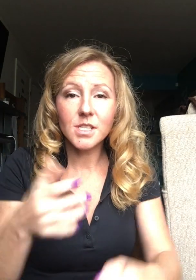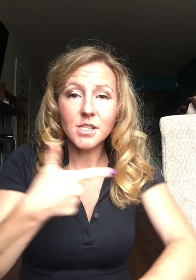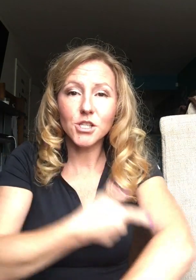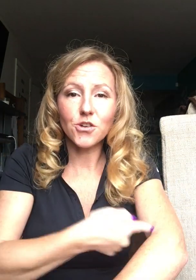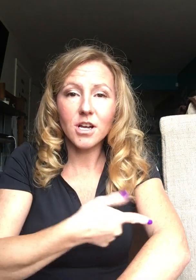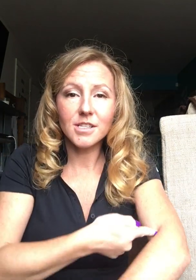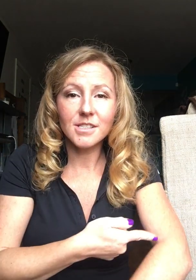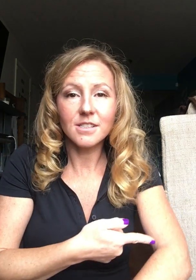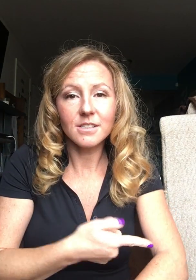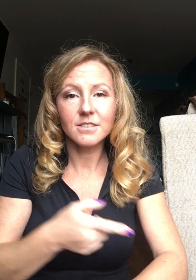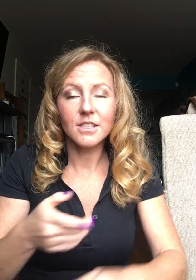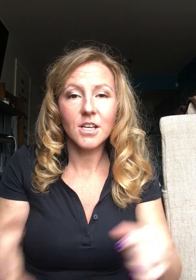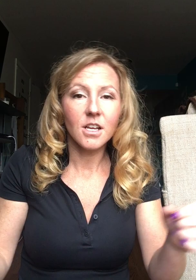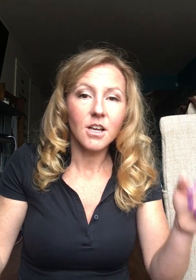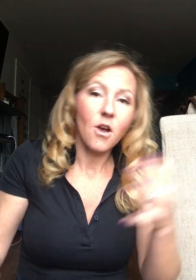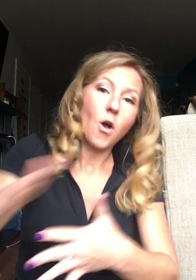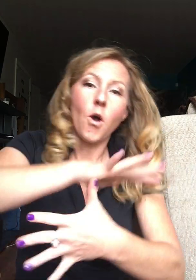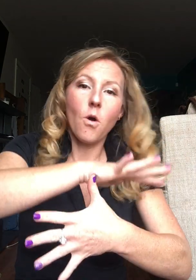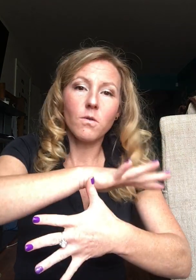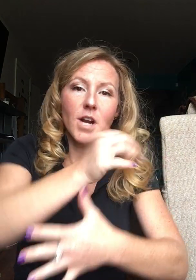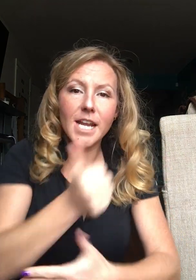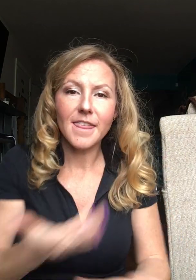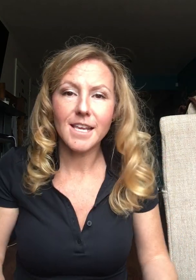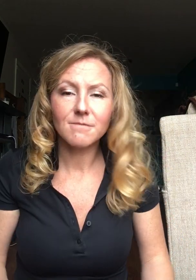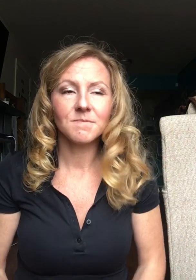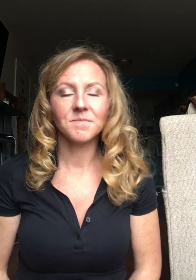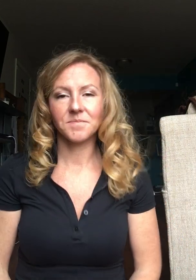the drugs over anything?